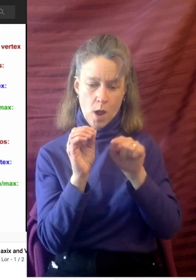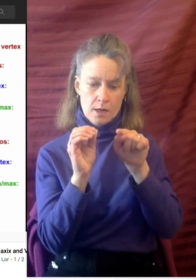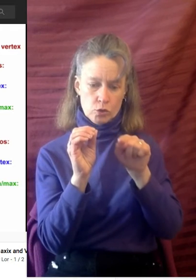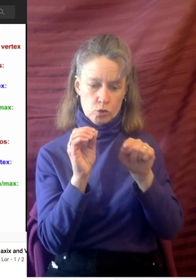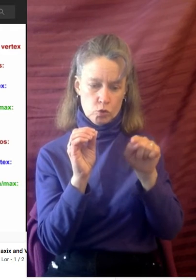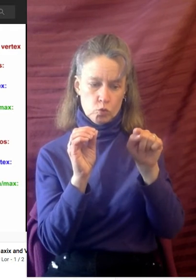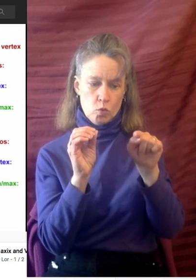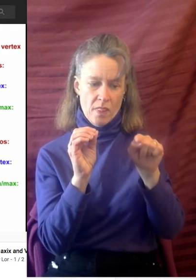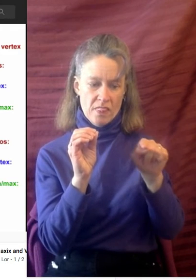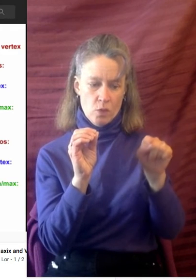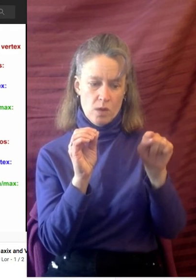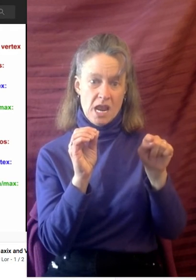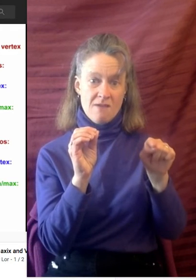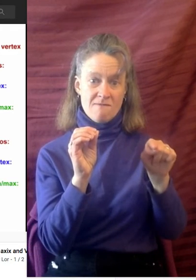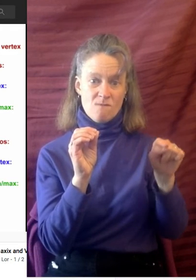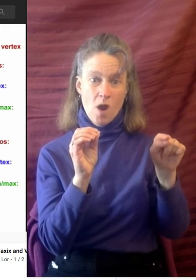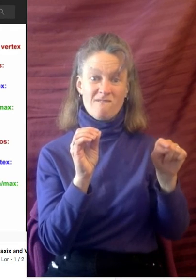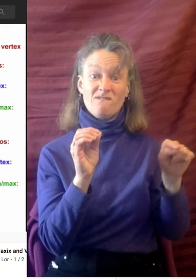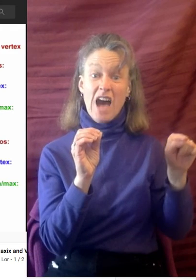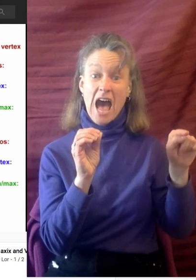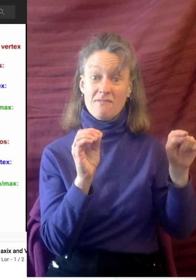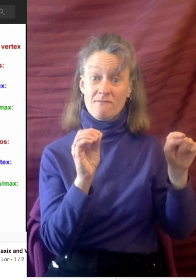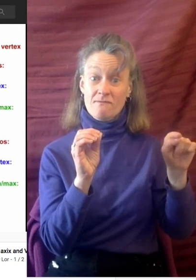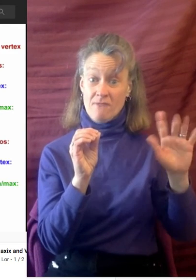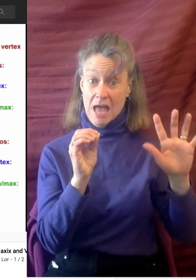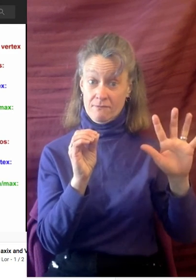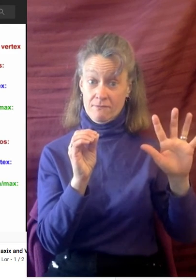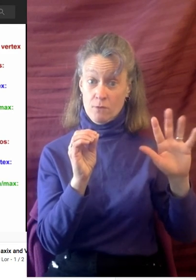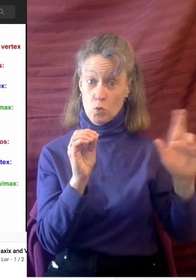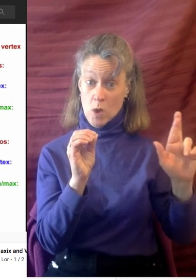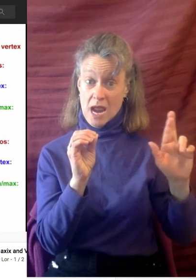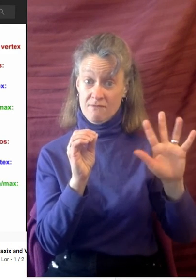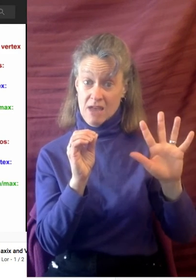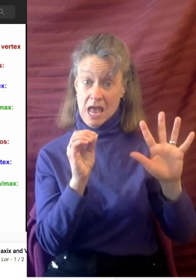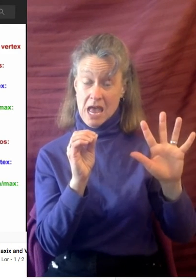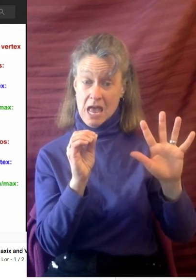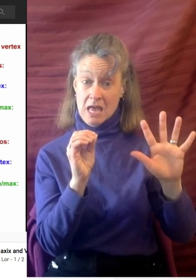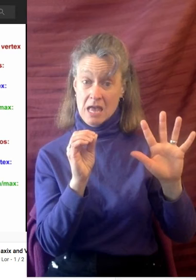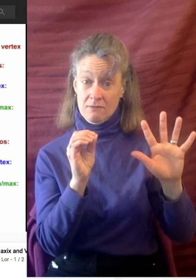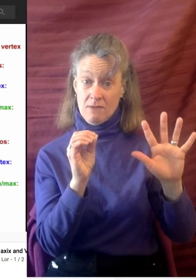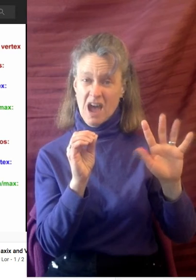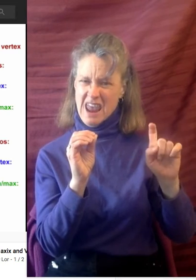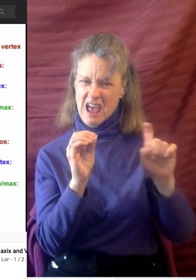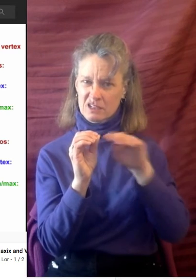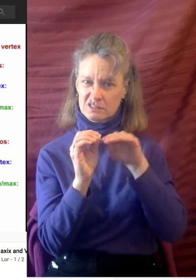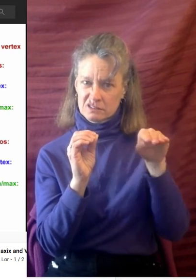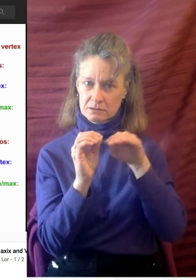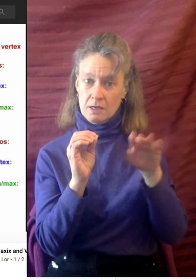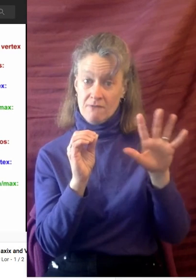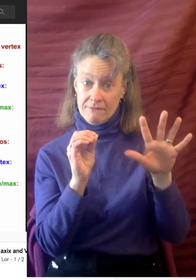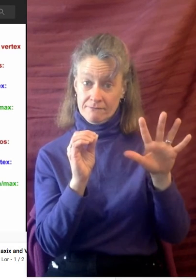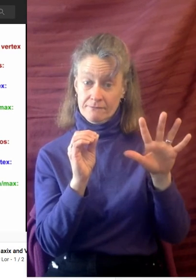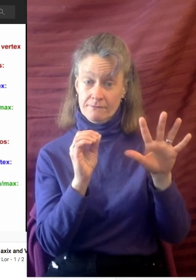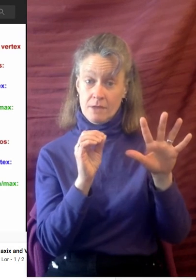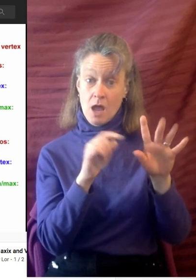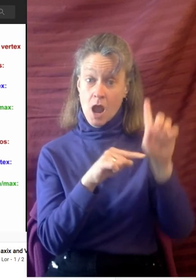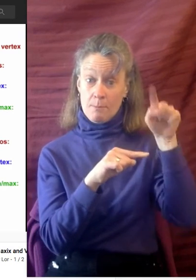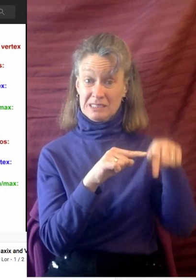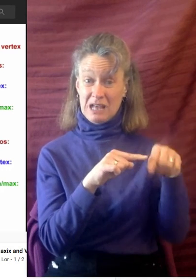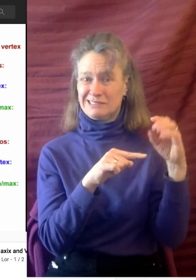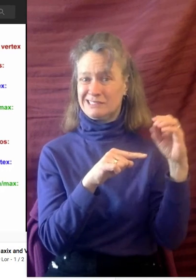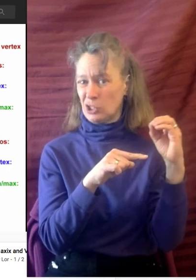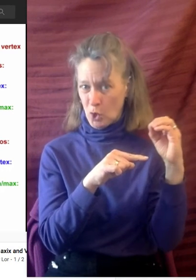4, 5 to the right or to the x direction, and 0 up or down